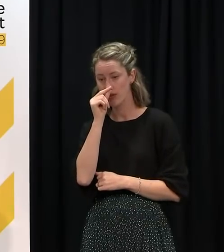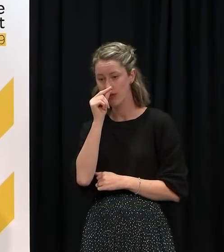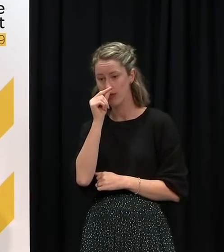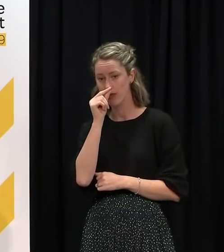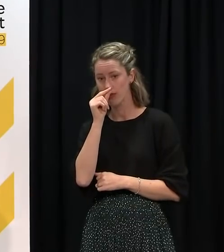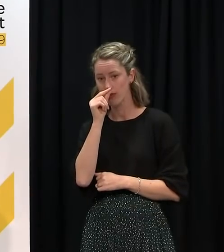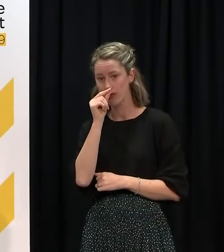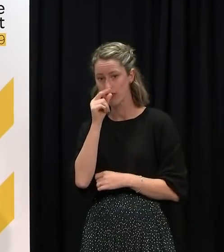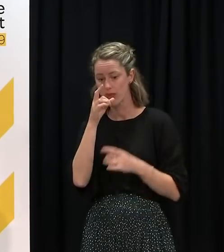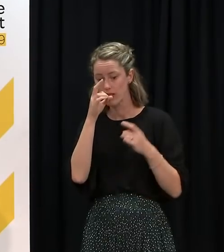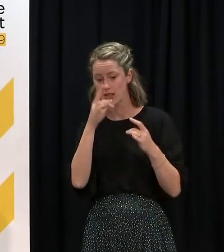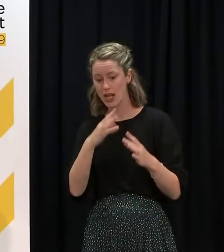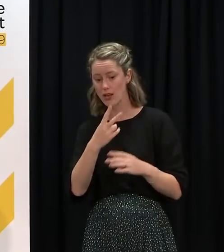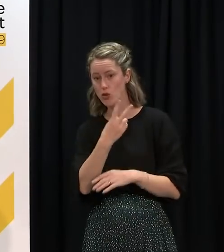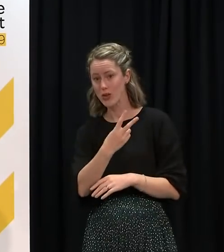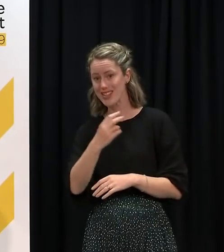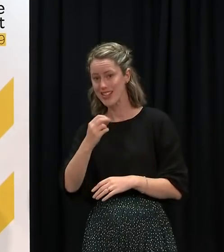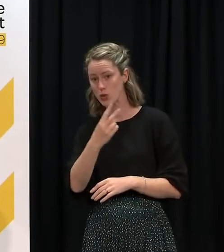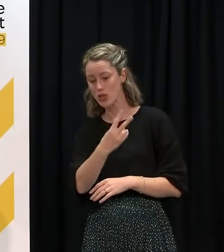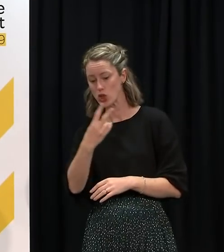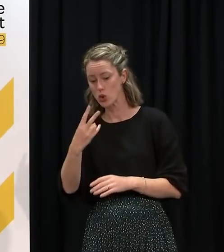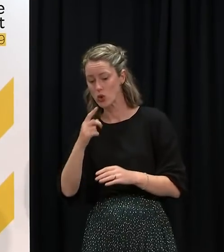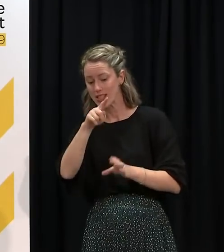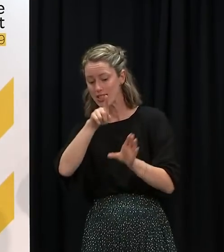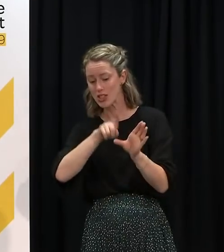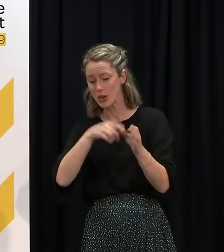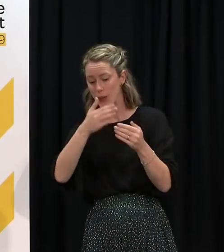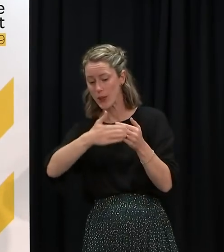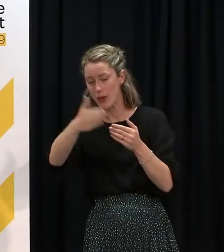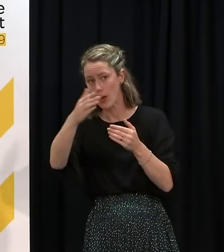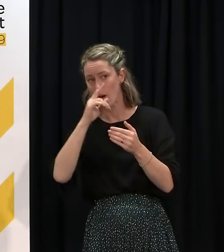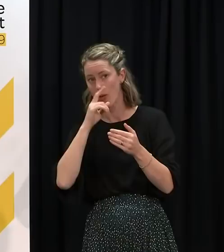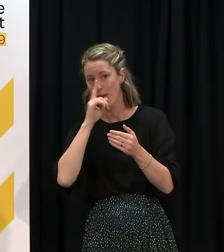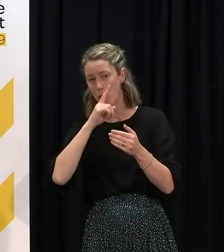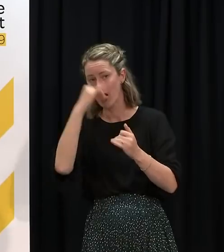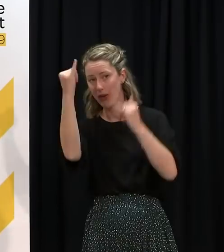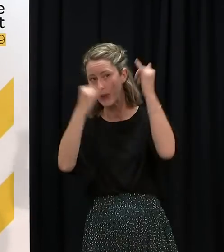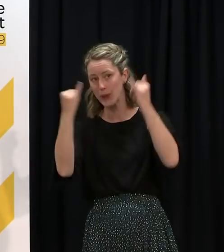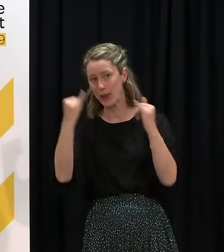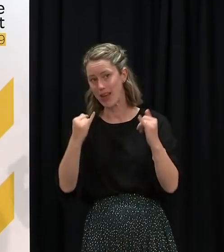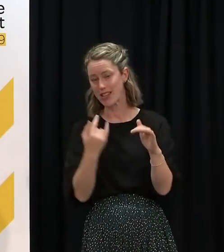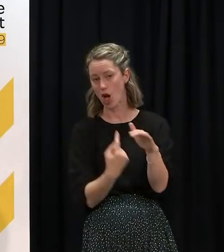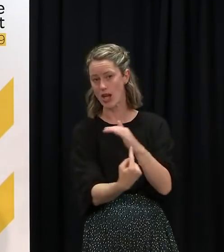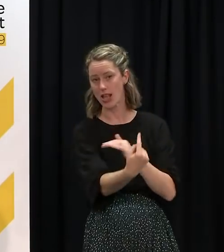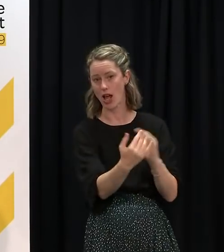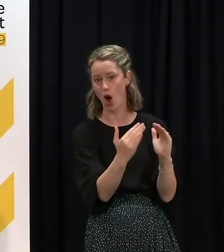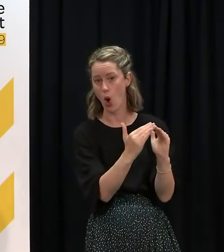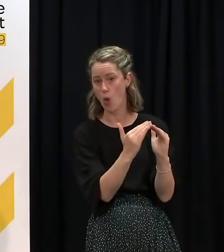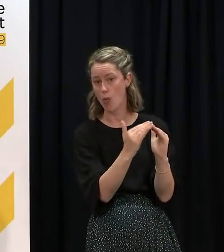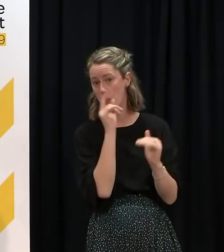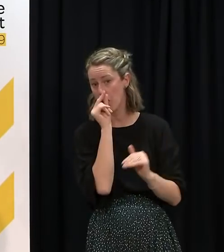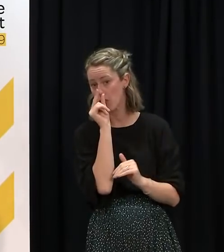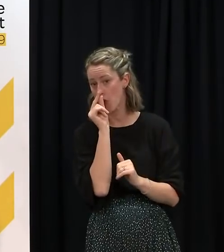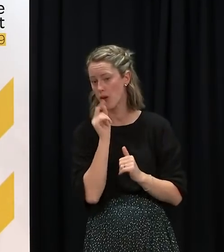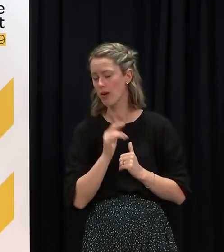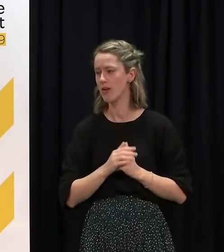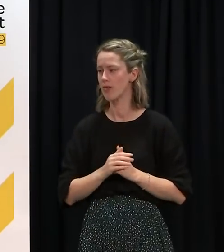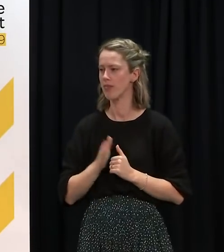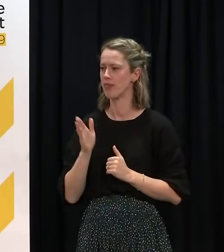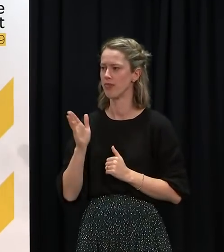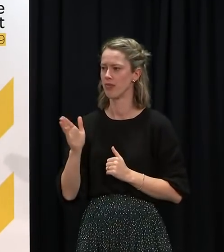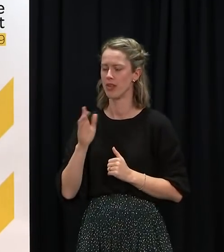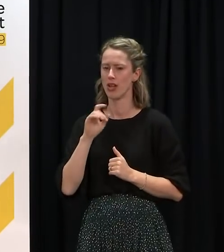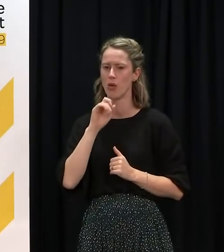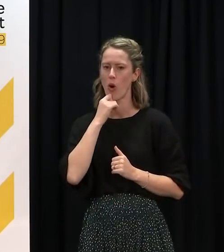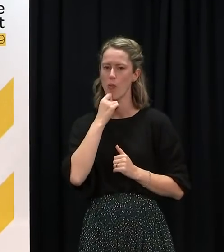from the start of 2022 we could see normal people isolating at home after being overseas? Look, I don't think it's going to